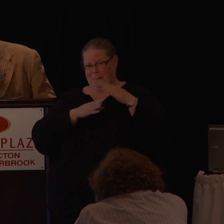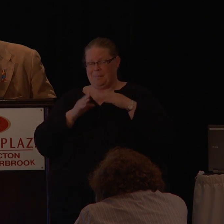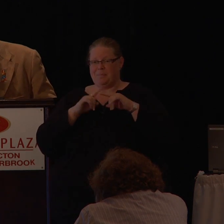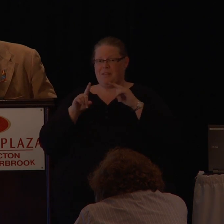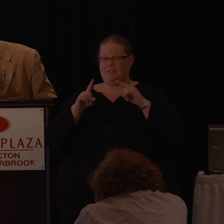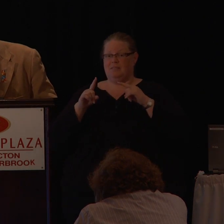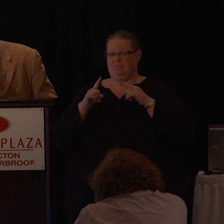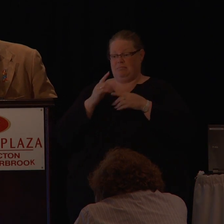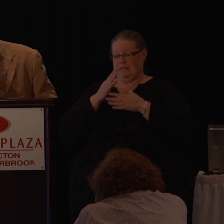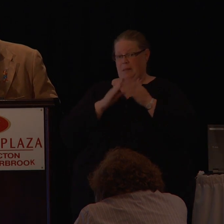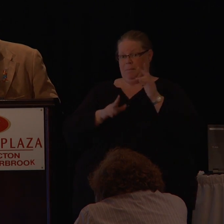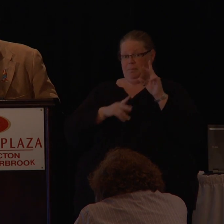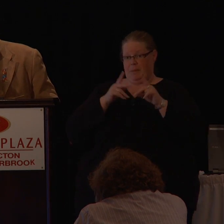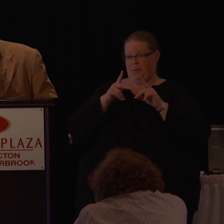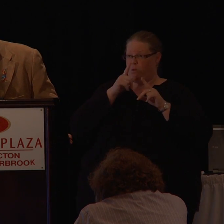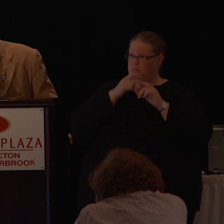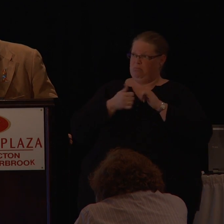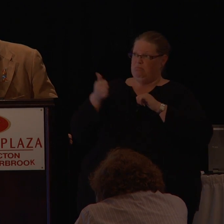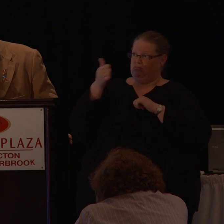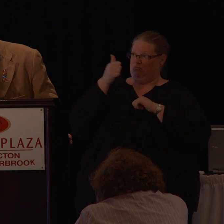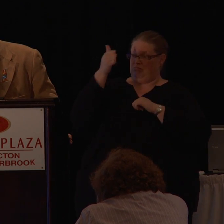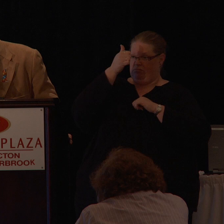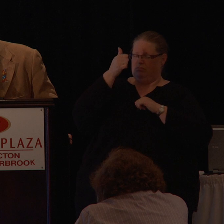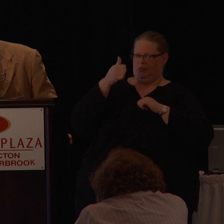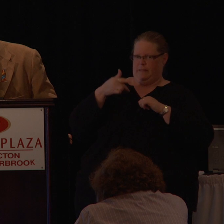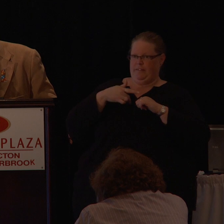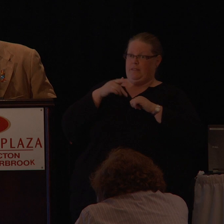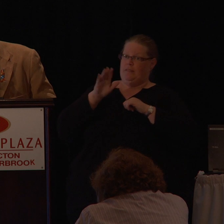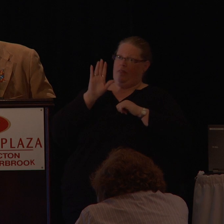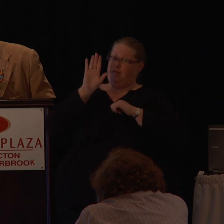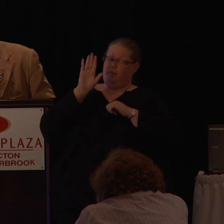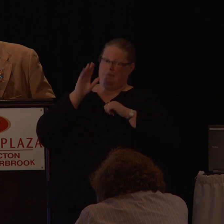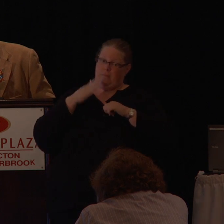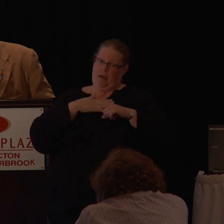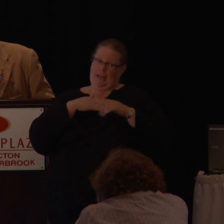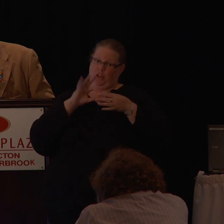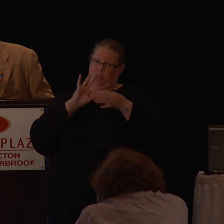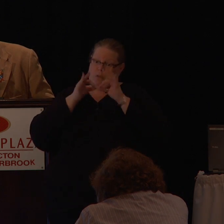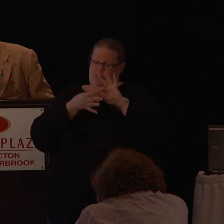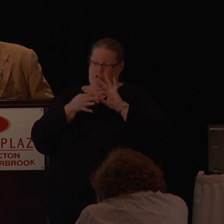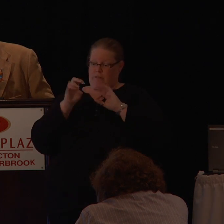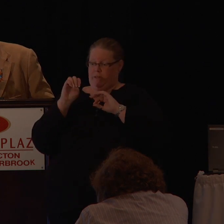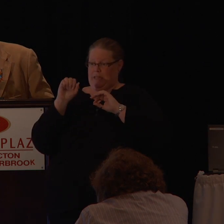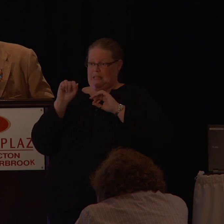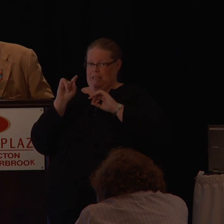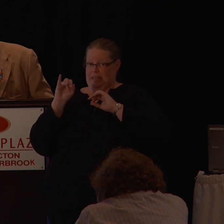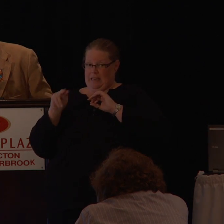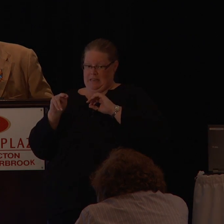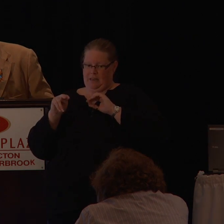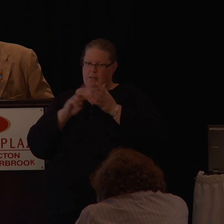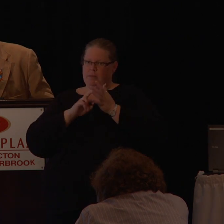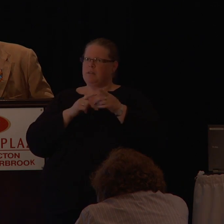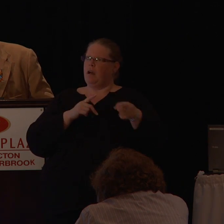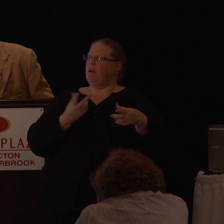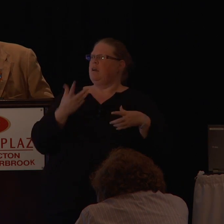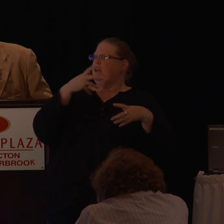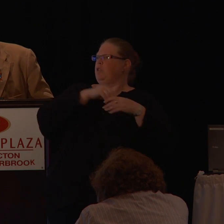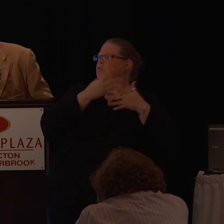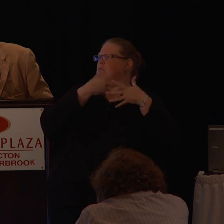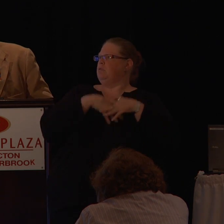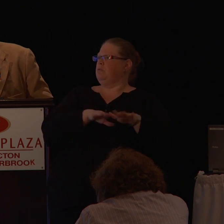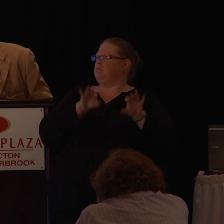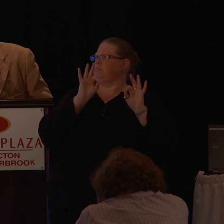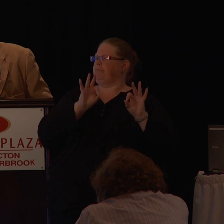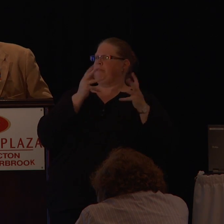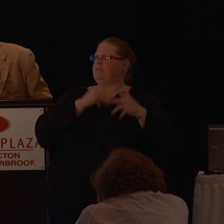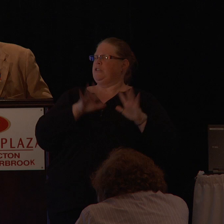involved have confirmed, in my opinion, my interpretation of Eaton, which is that you can't just take the classroom inclusion as the final result. You've got to look